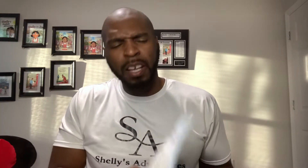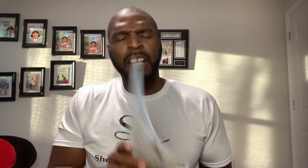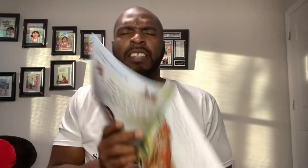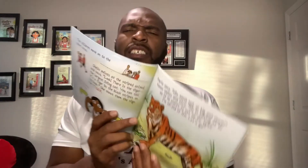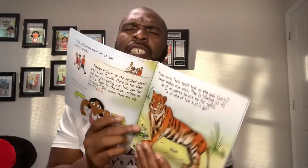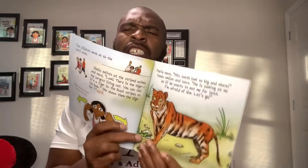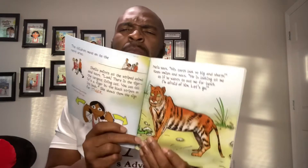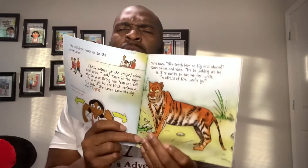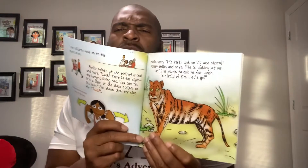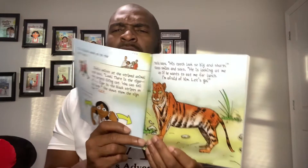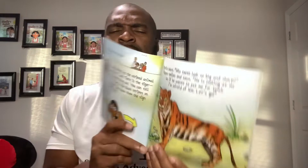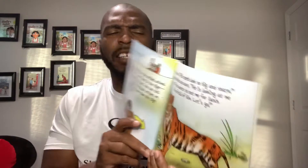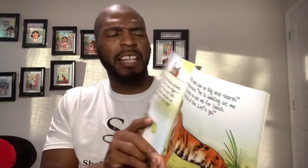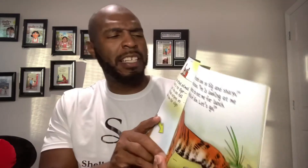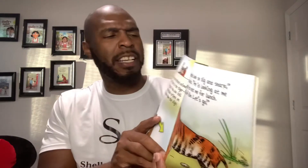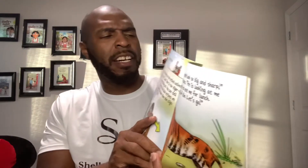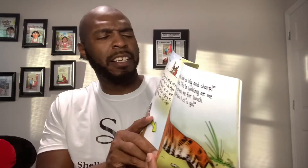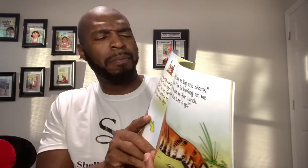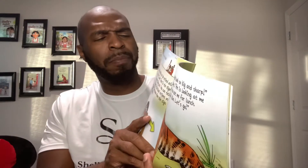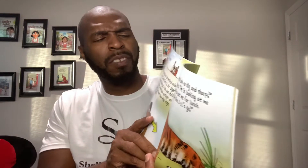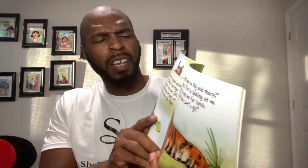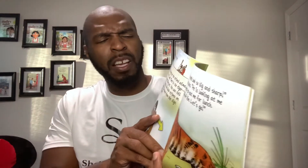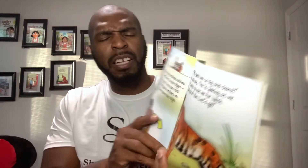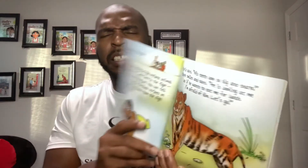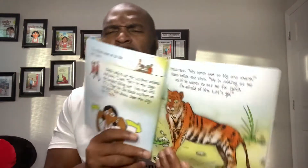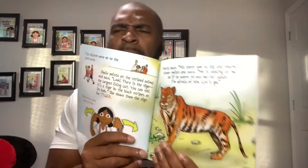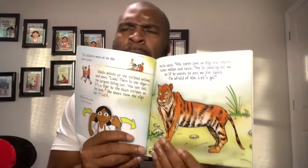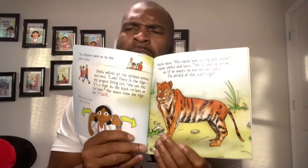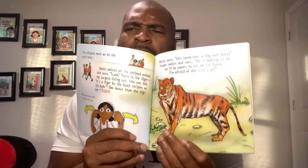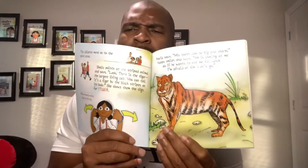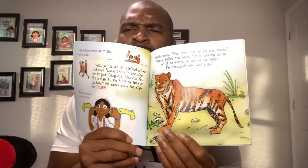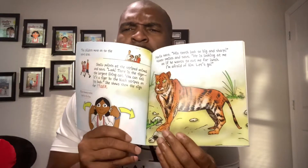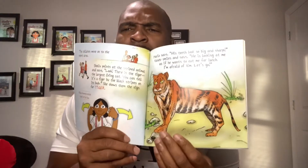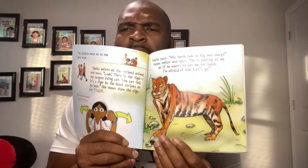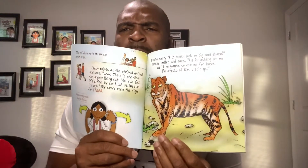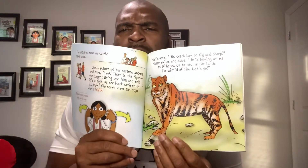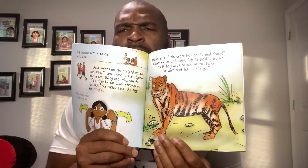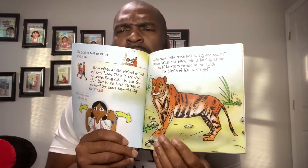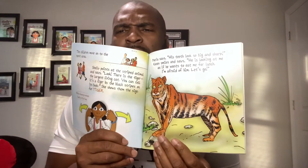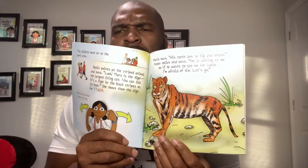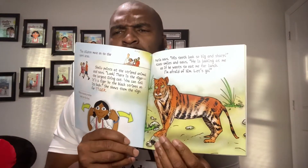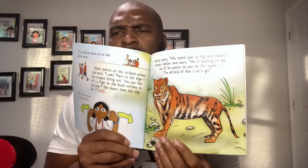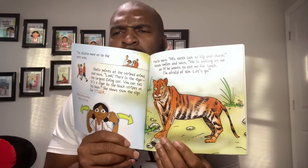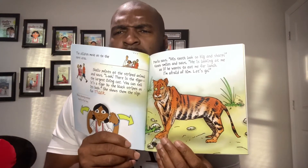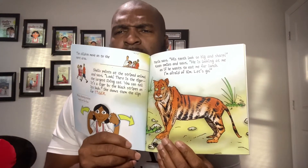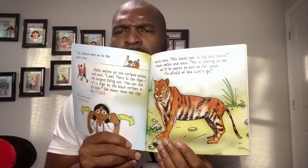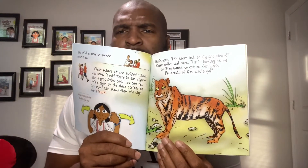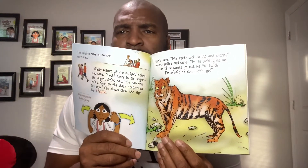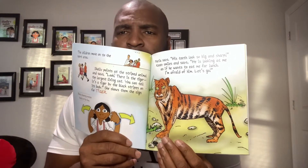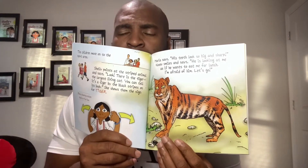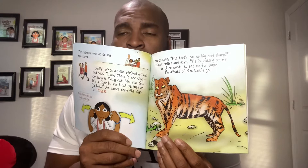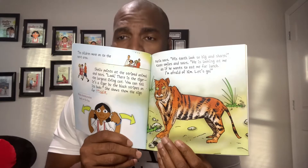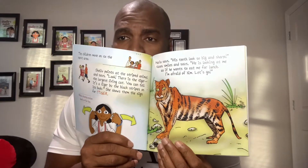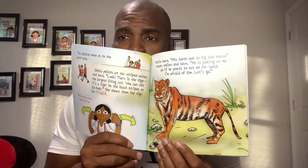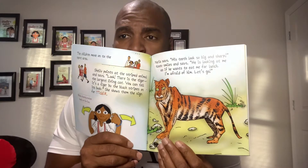The children move on to the next area. Shelley points at the striped animal and says, look, there is the tiger,